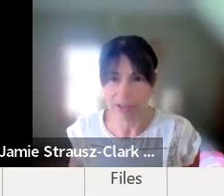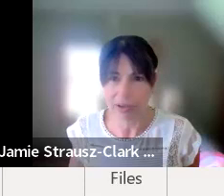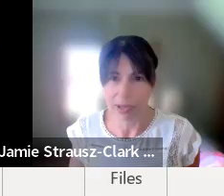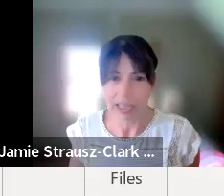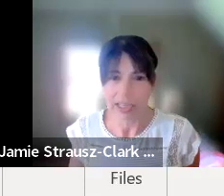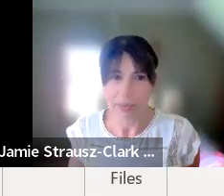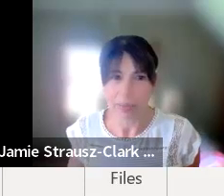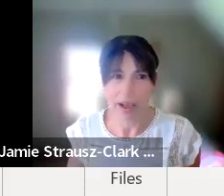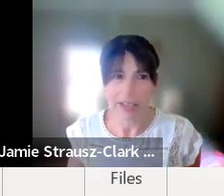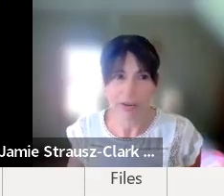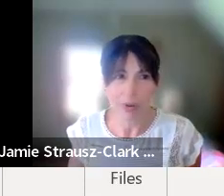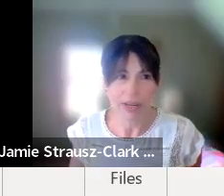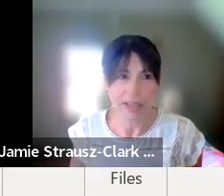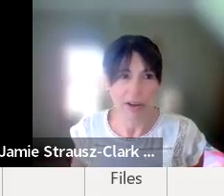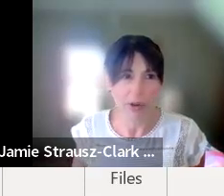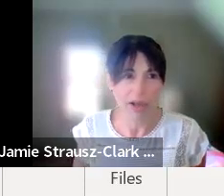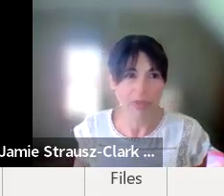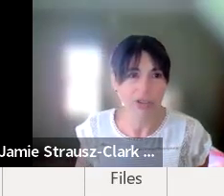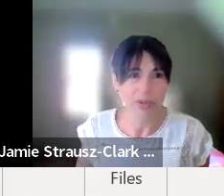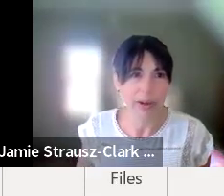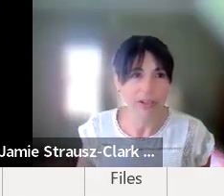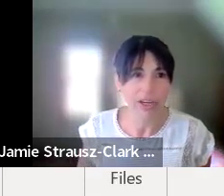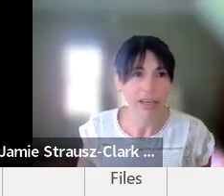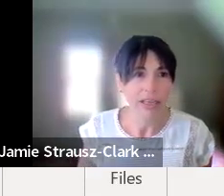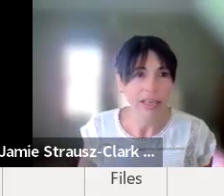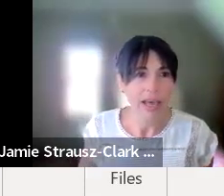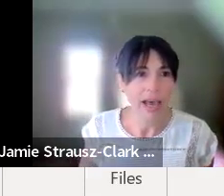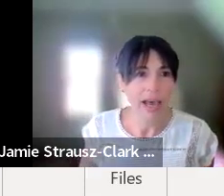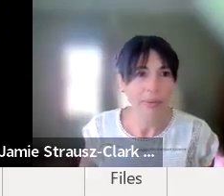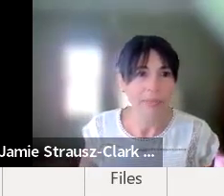up on here, so I'm going to pause for a moment and then I will come to you, Bipasha.